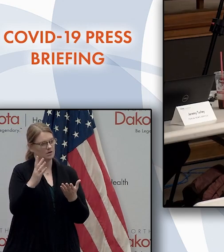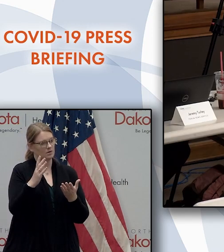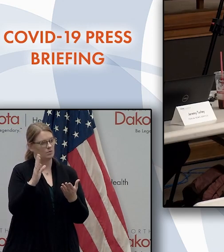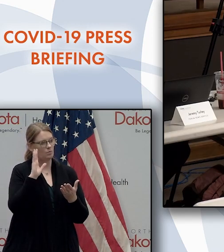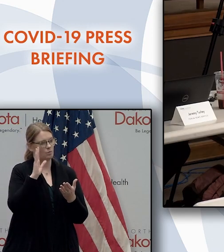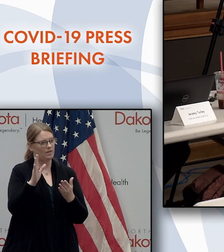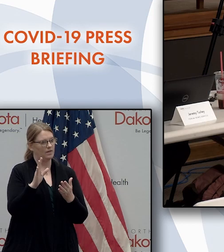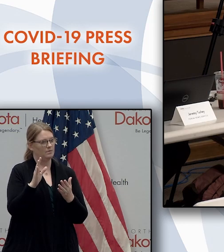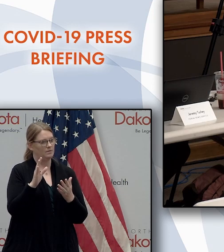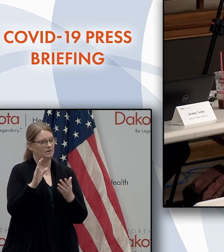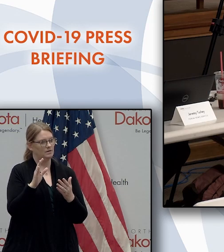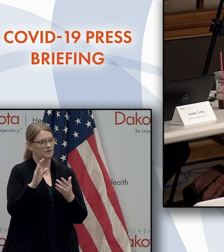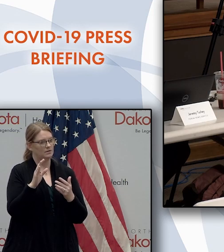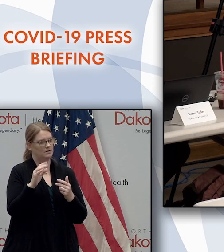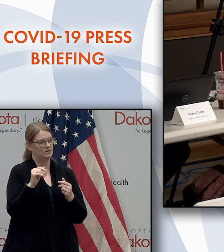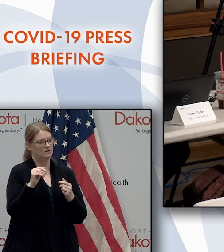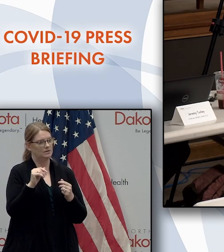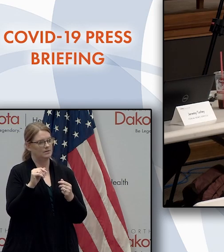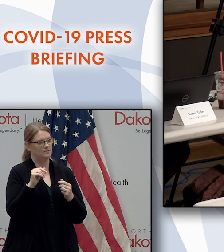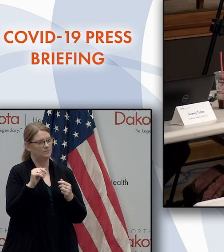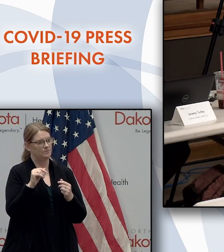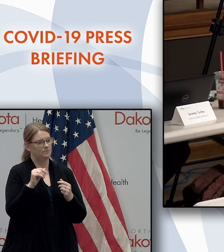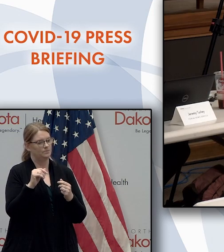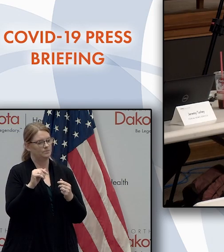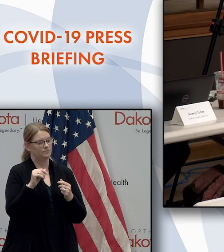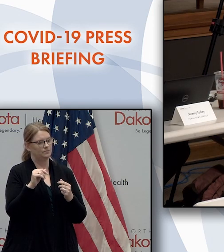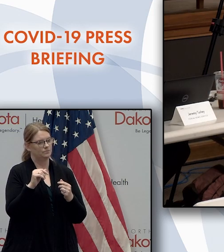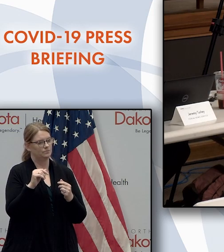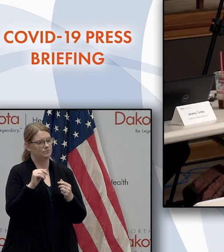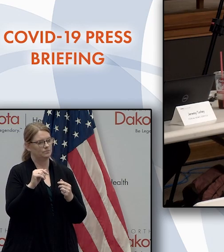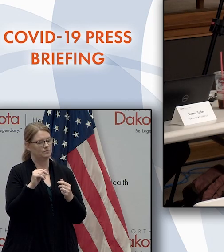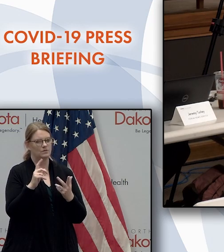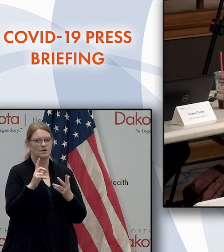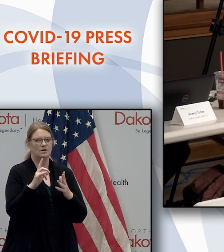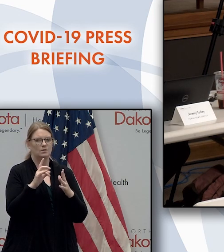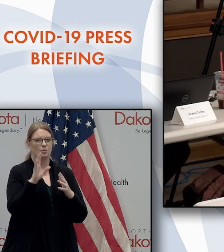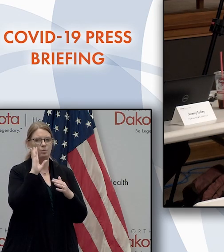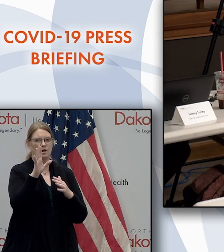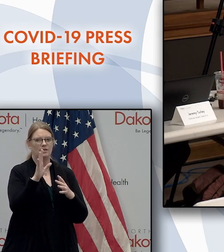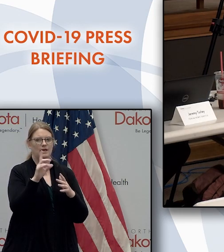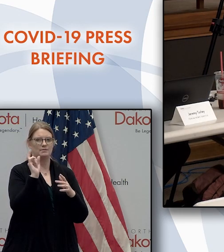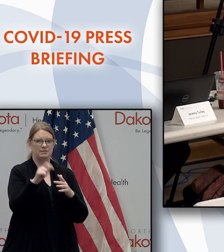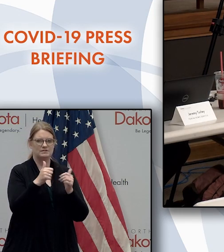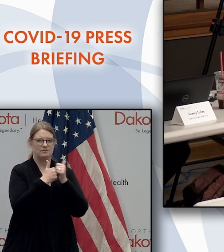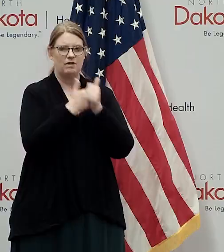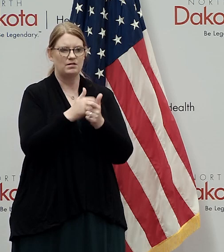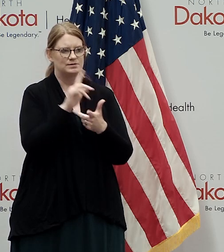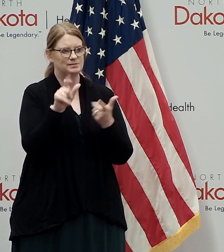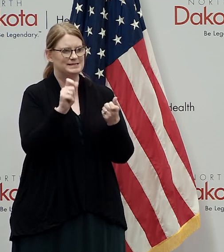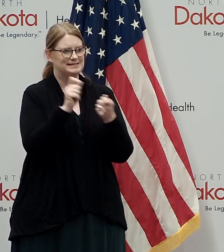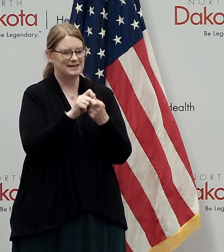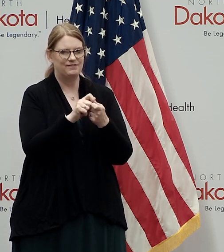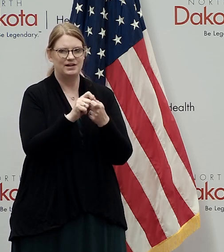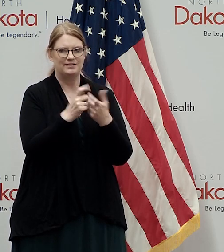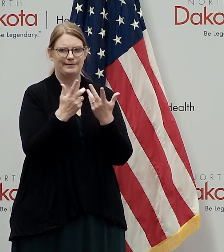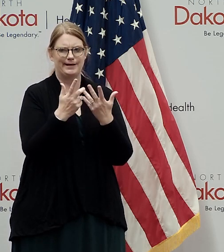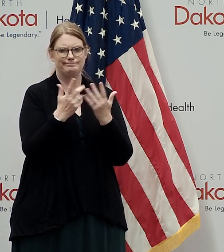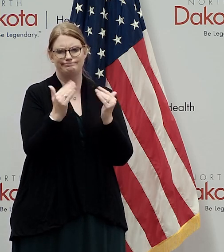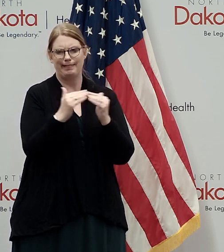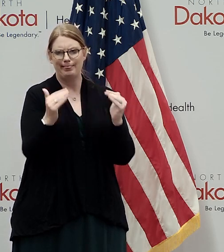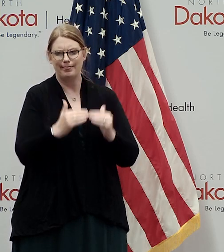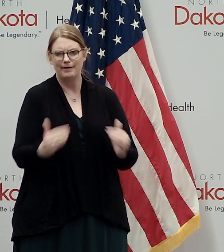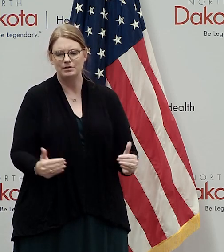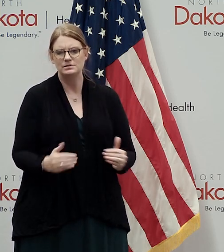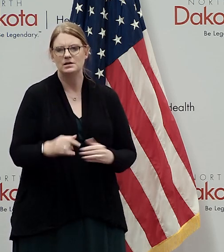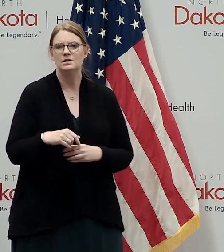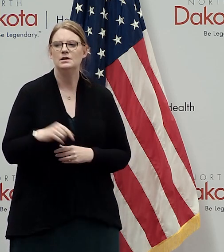or triggers statistically to kick in, or is that up to the local school boards as well? Well, I think as